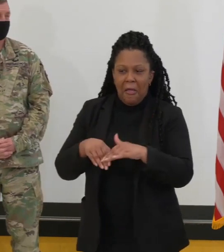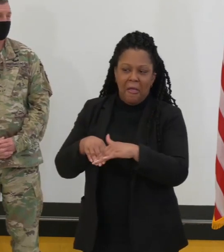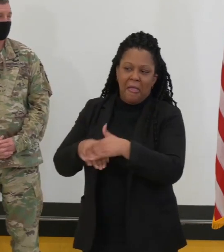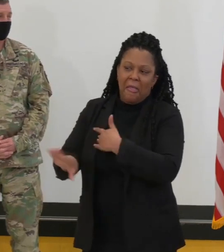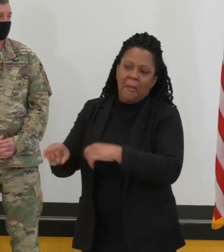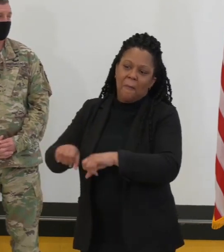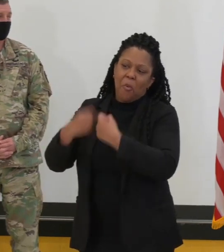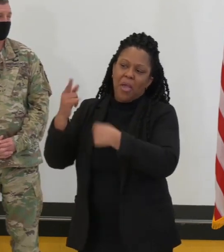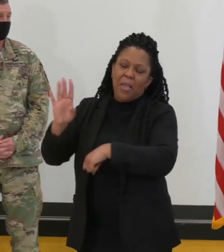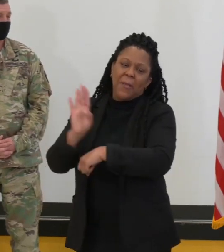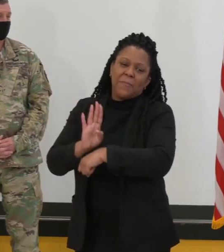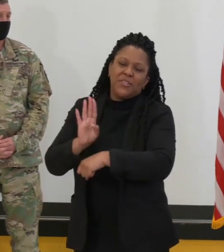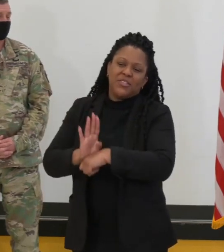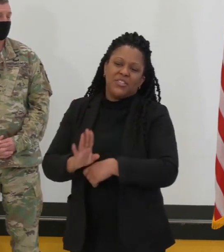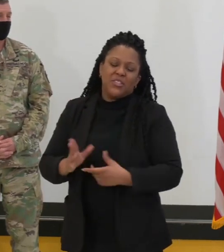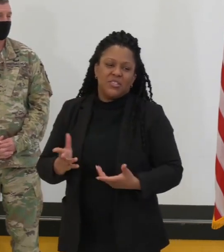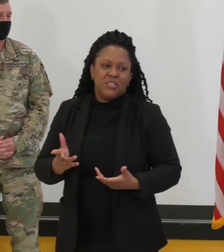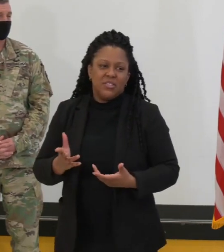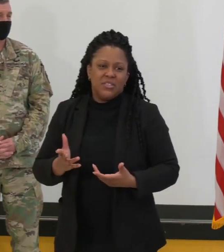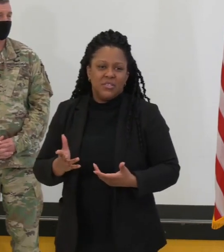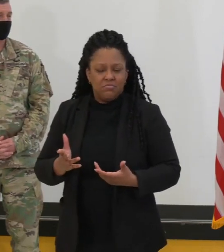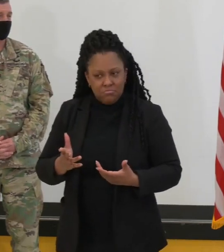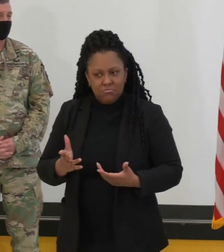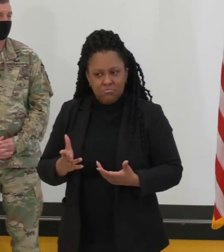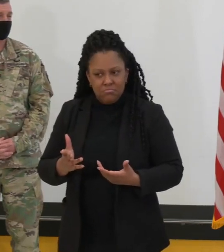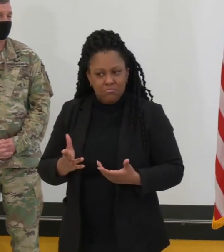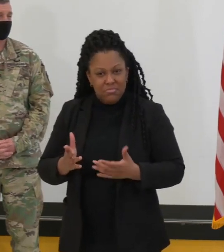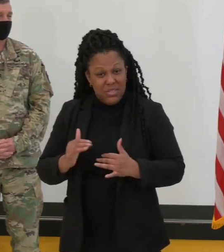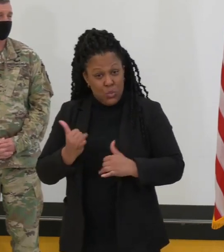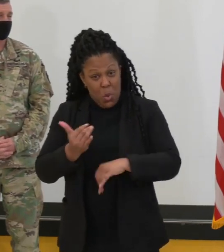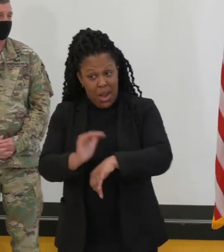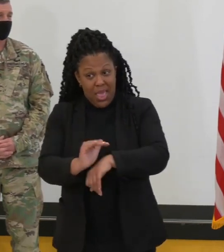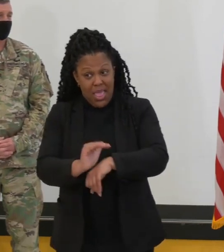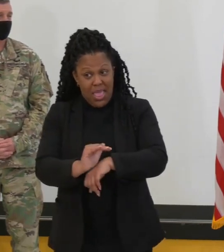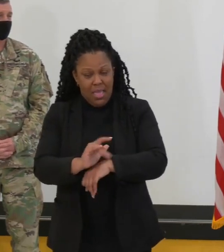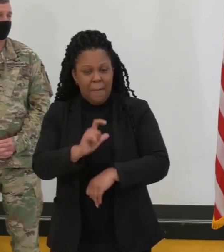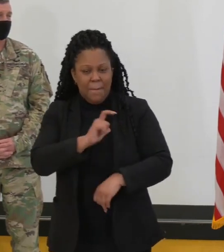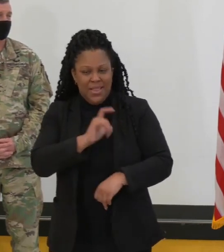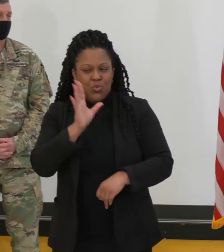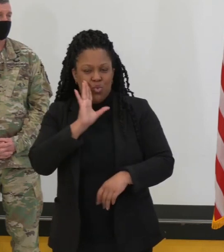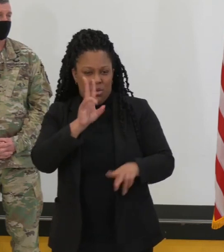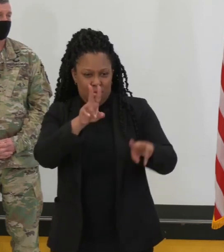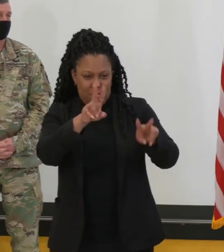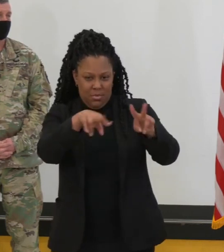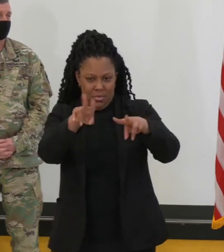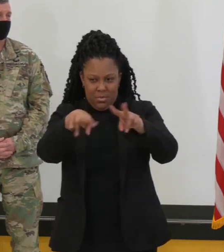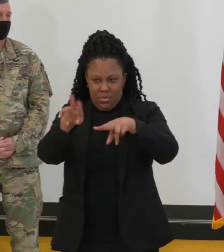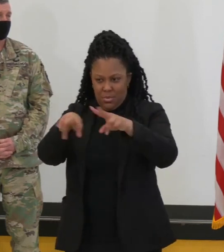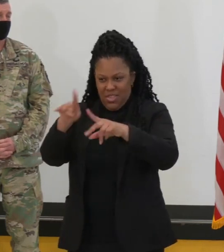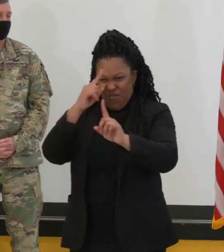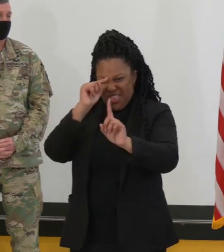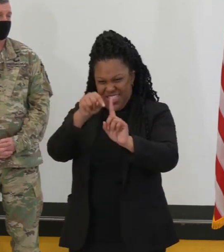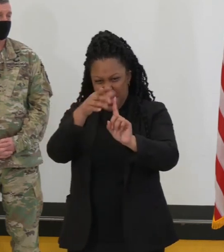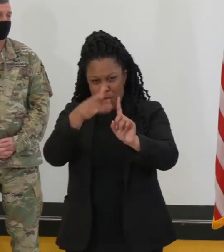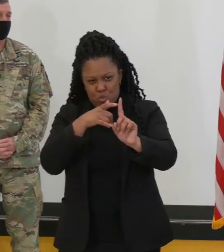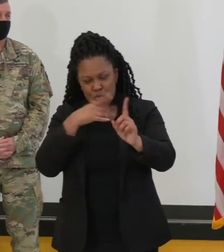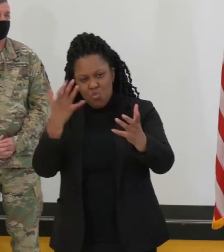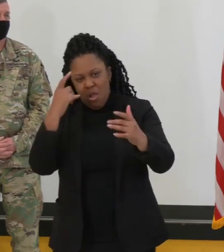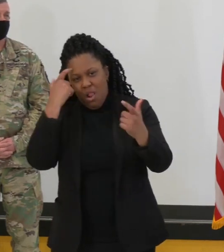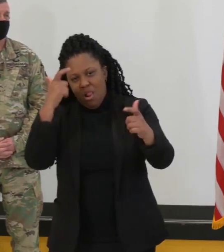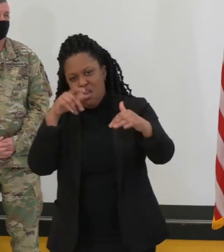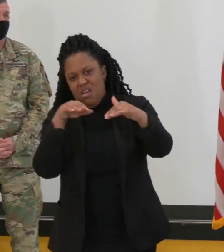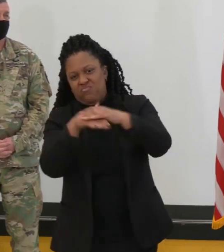havoc. We want them to know that the police will be looking tonight for them, and that with smaller crowds out in the streets, it will